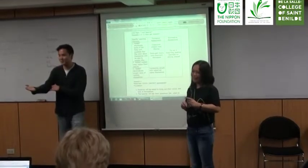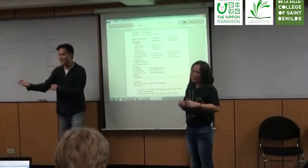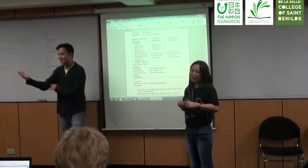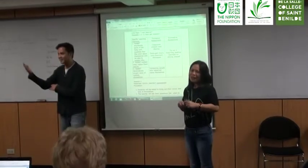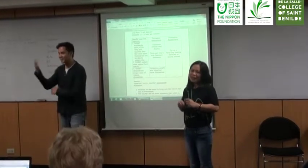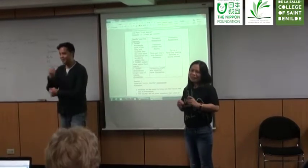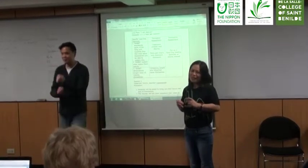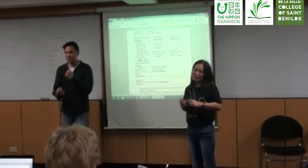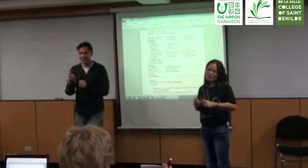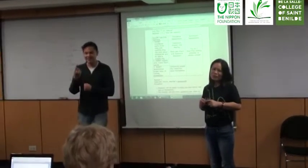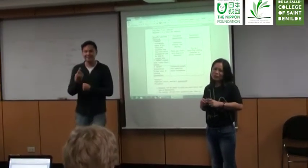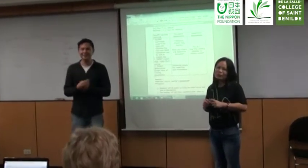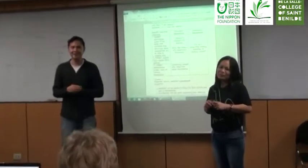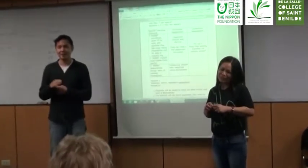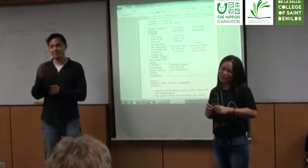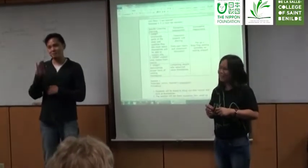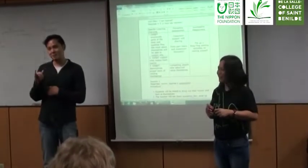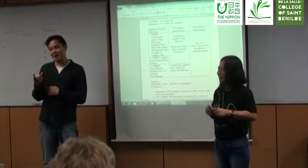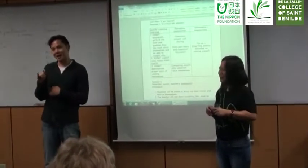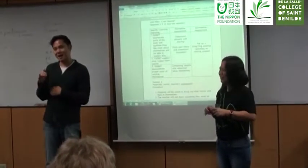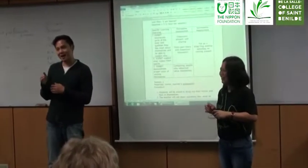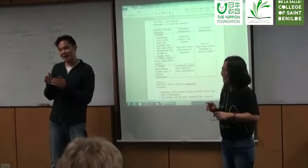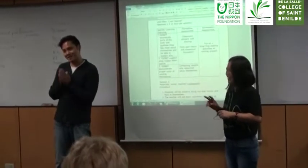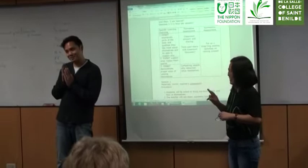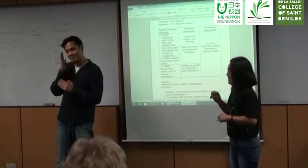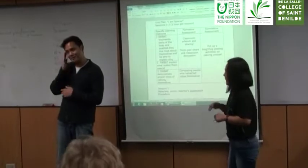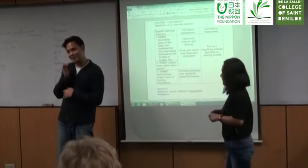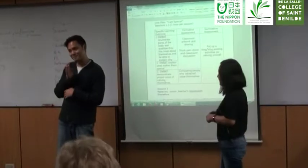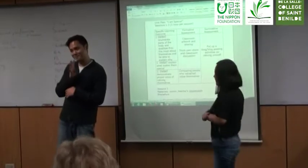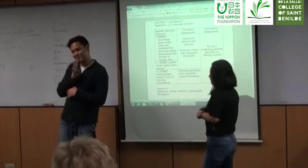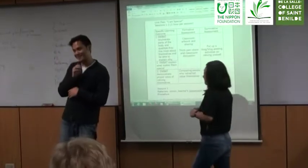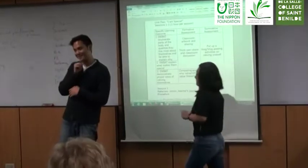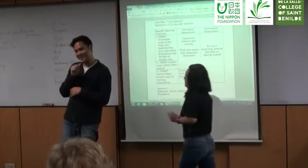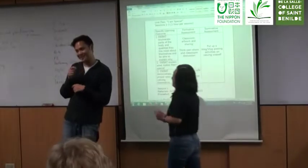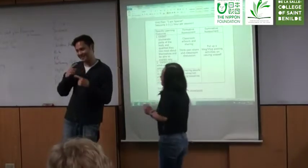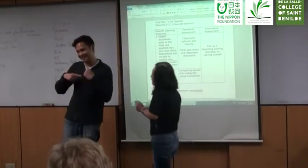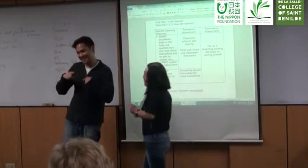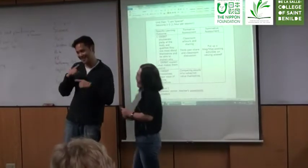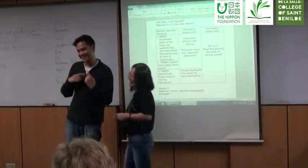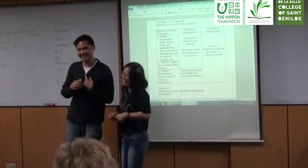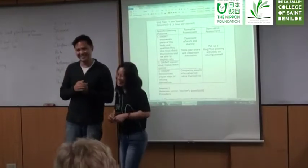everyone, Bayani asked me to speak at home.